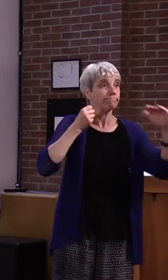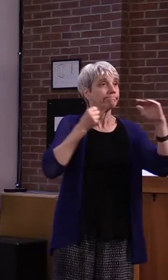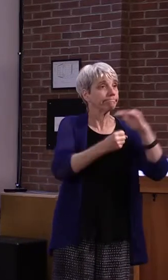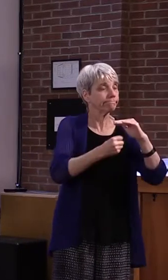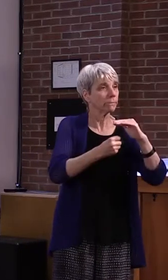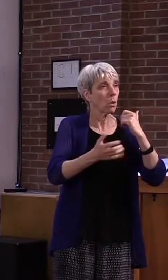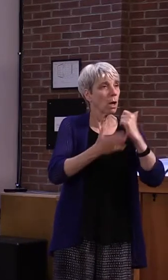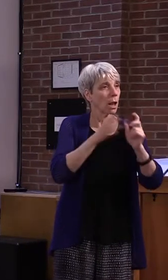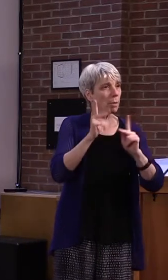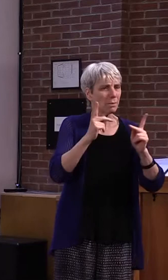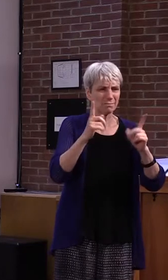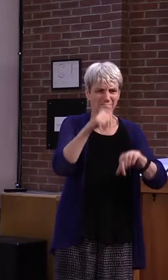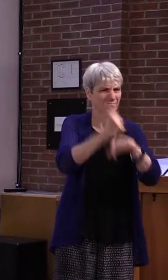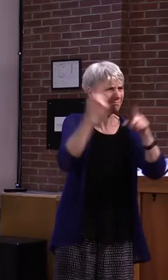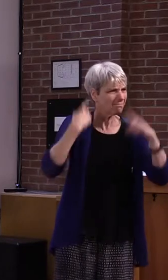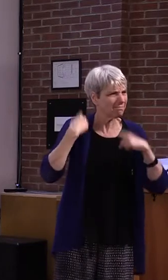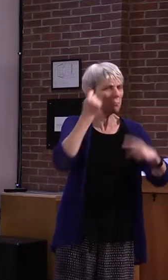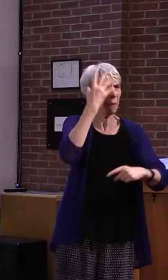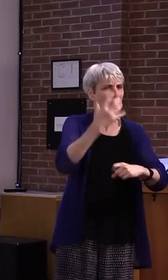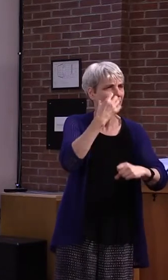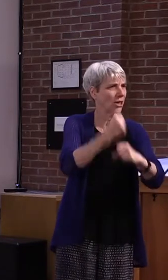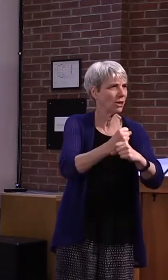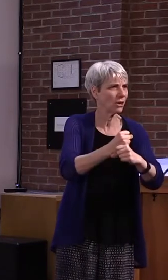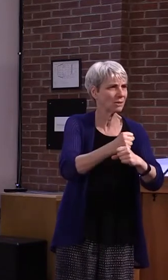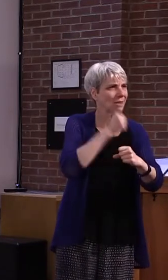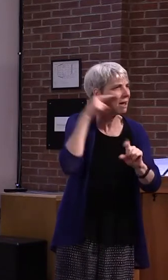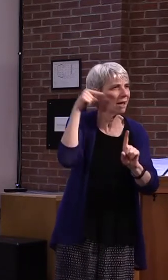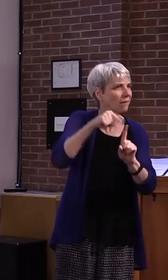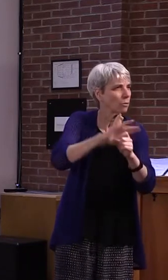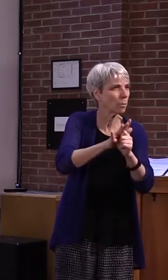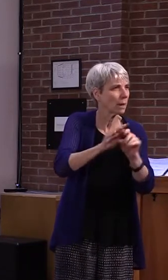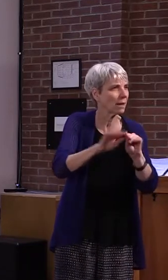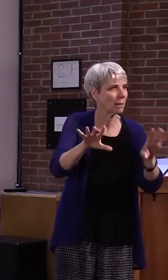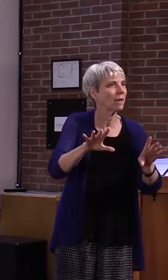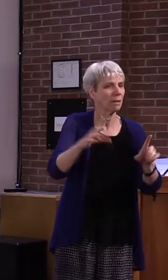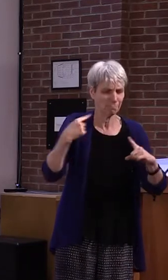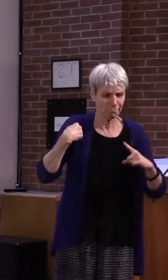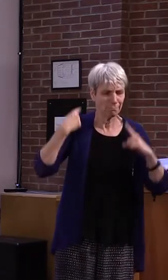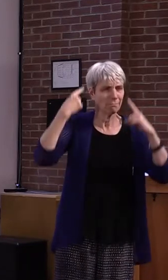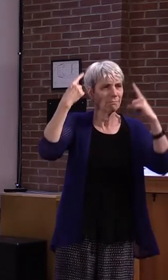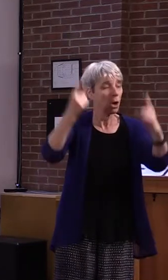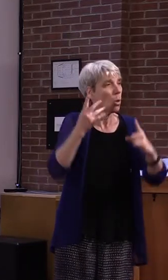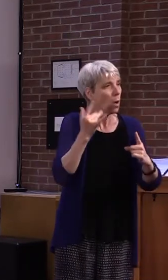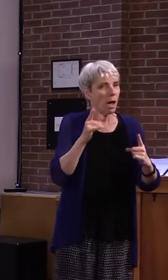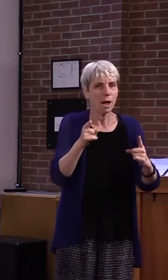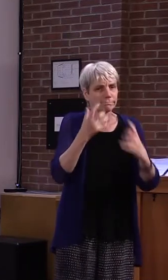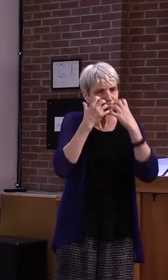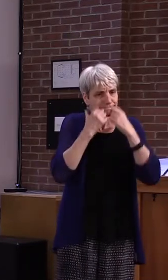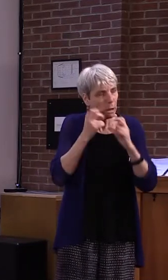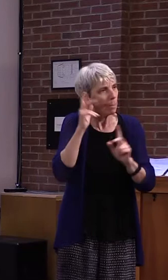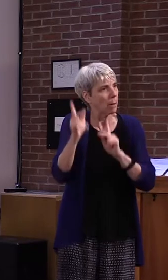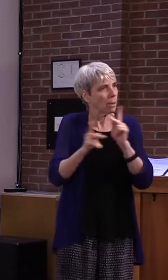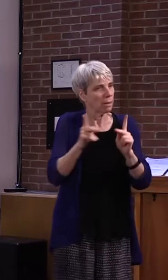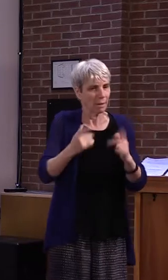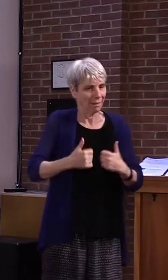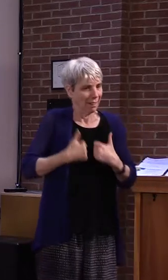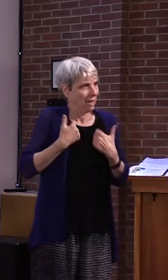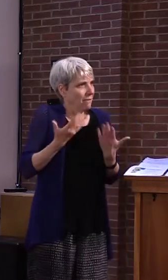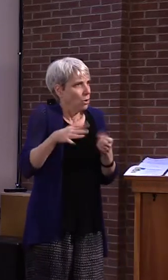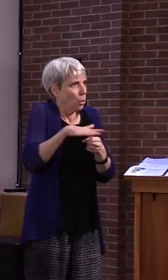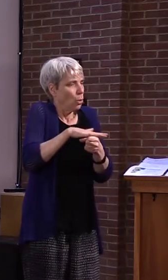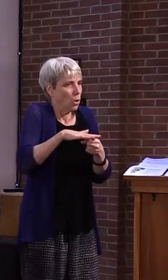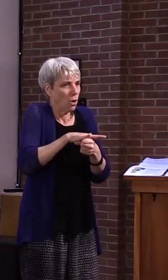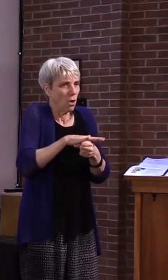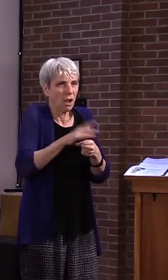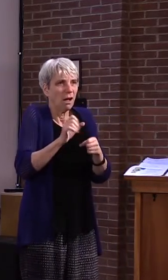because people are attached to their communities, and we like to house them to their communities. One of the other